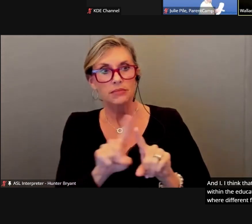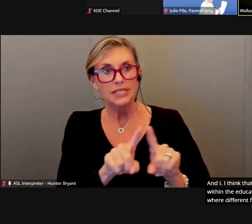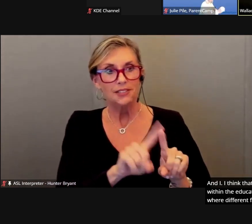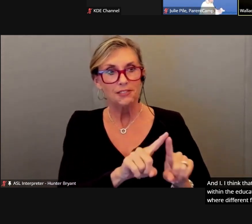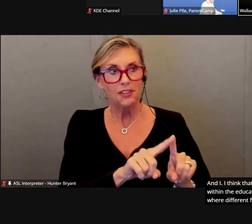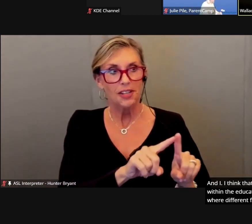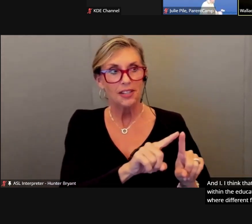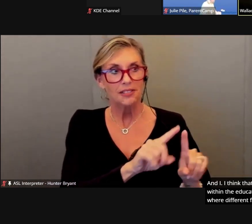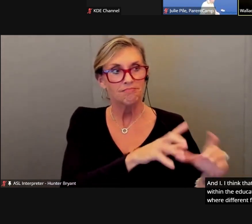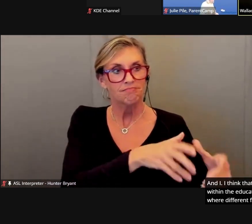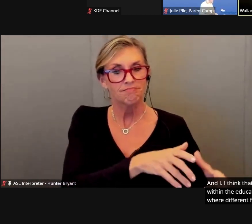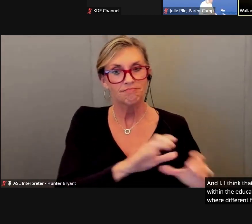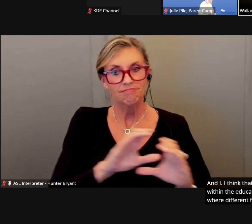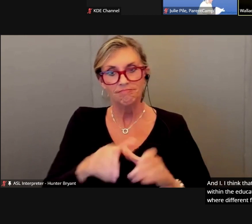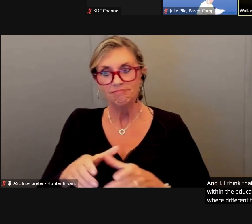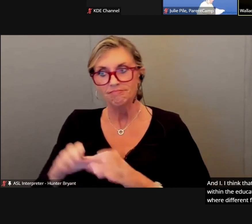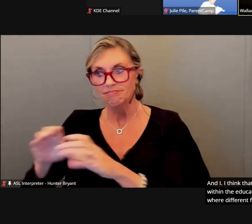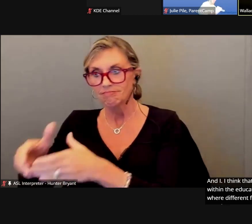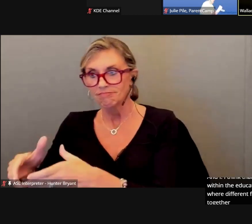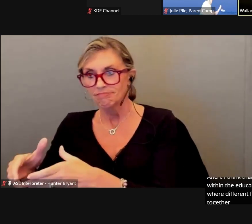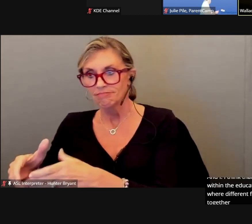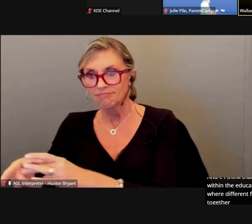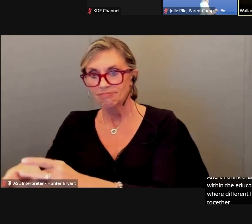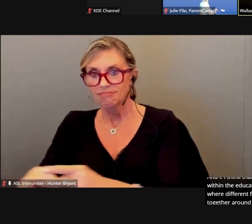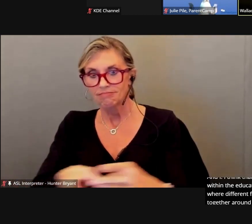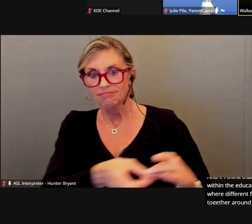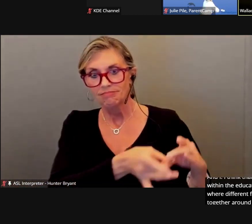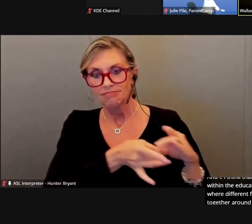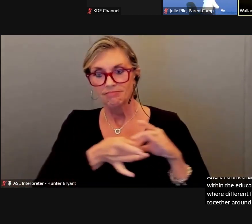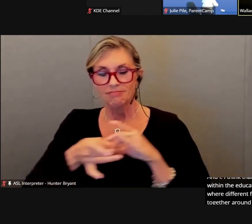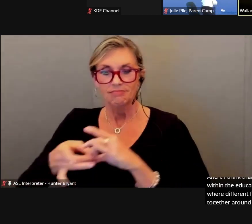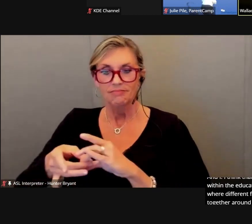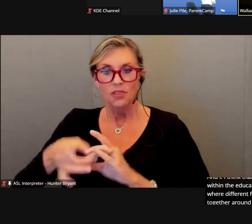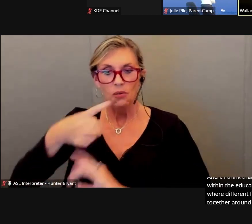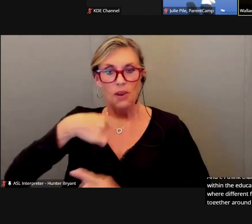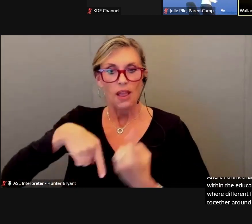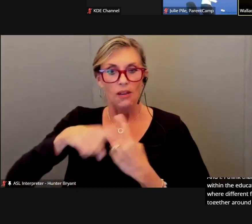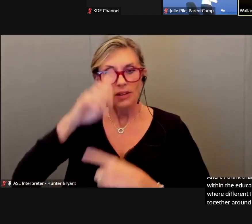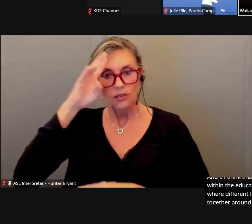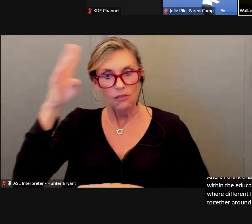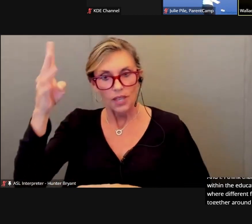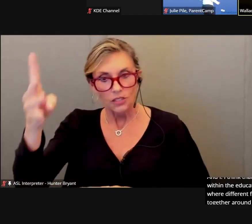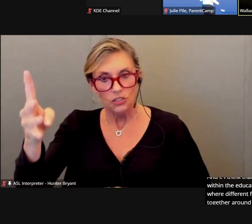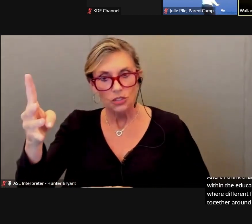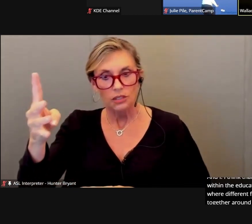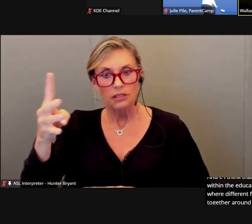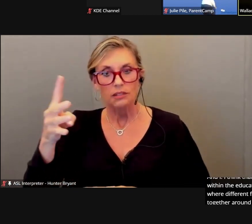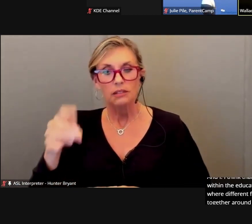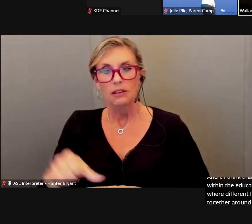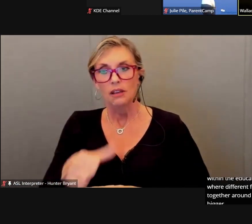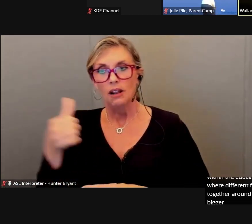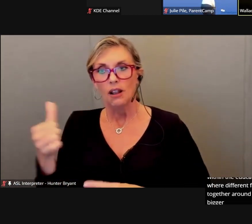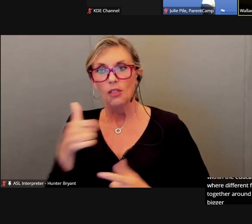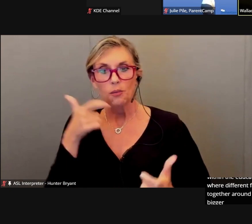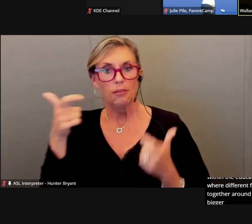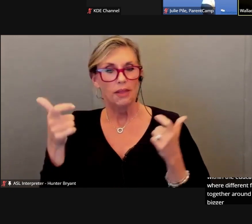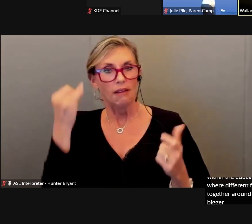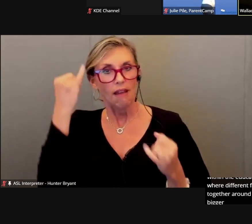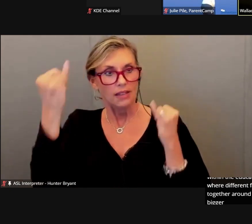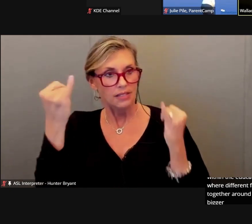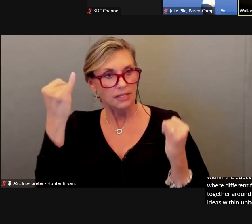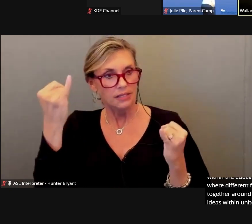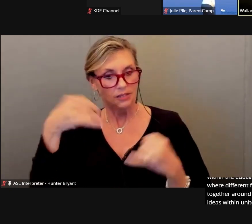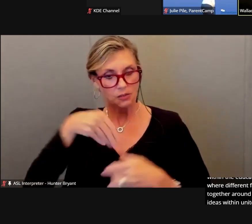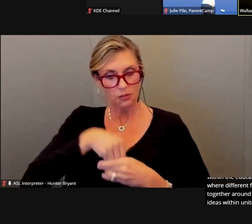suppose, are working together around innovation and around other big ideas within United We Learn. It's